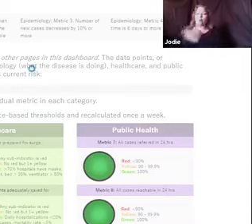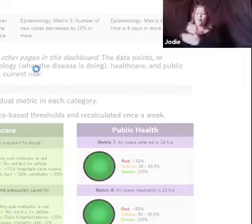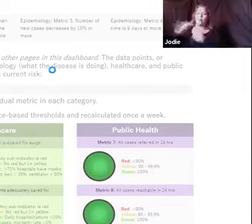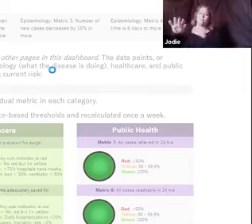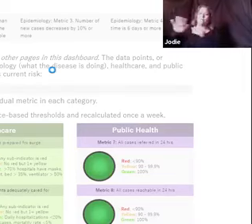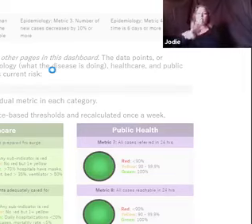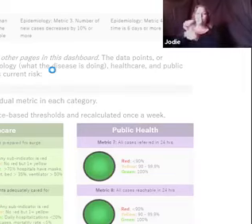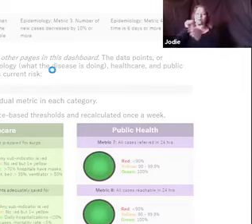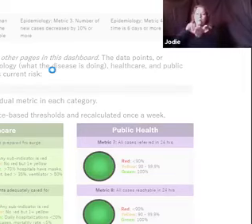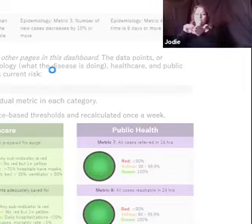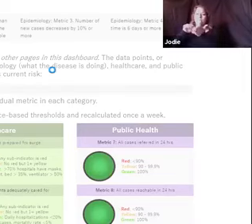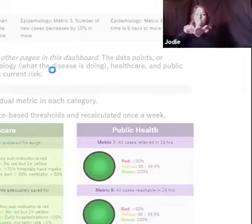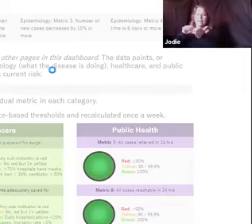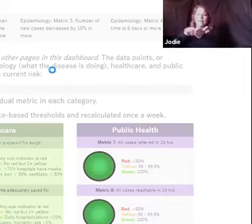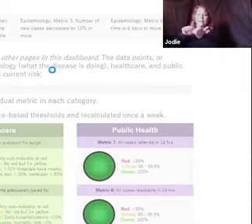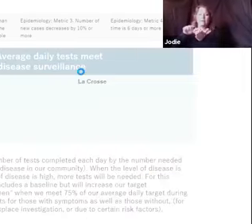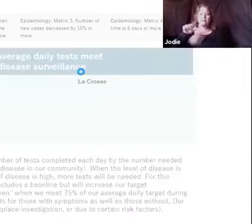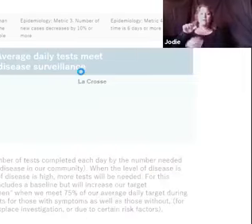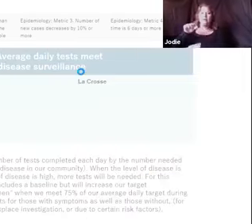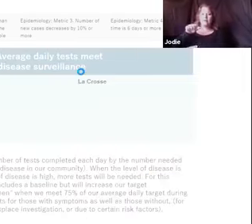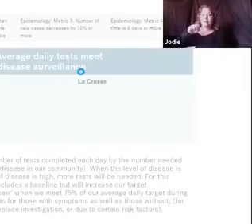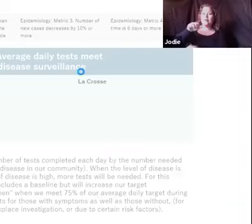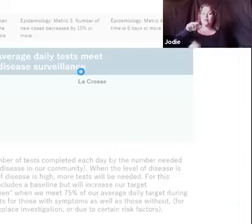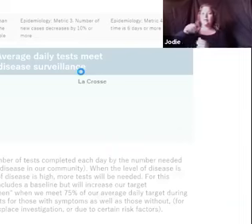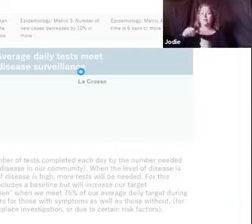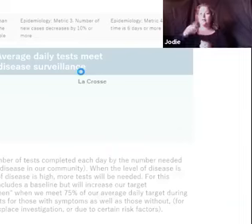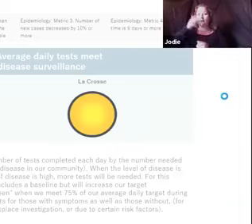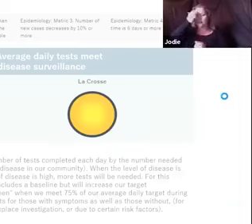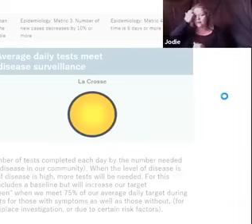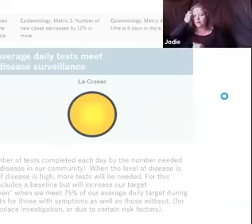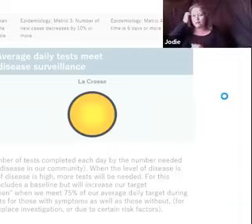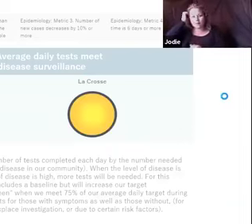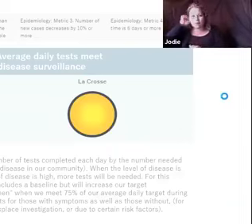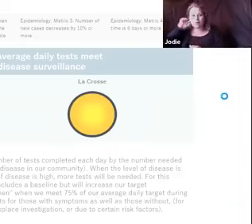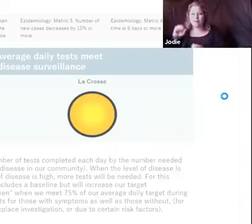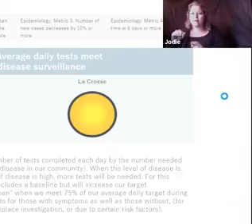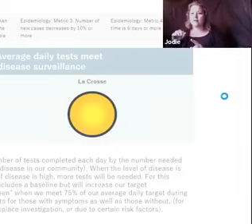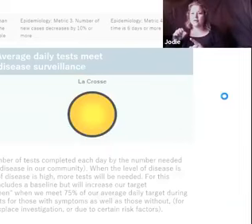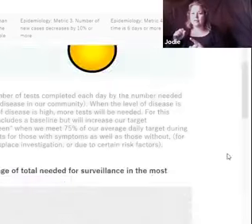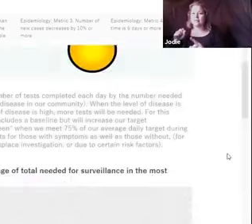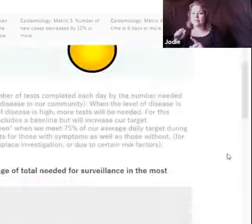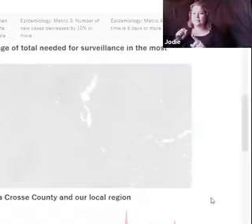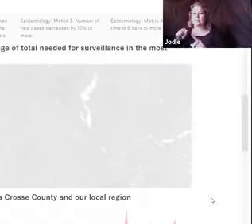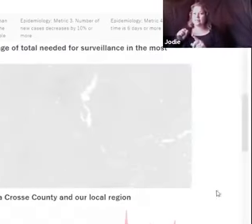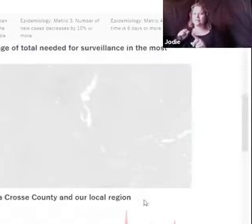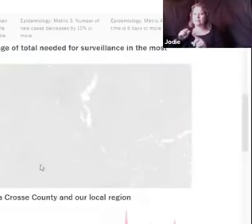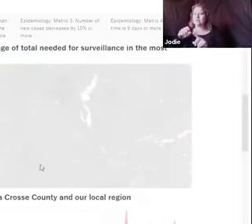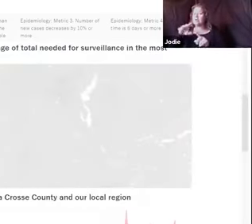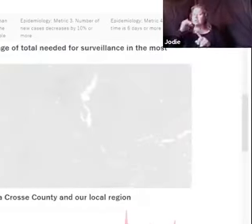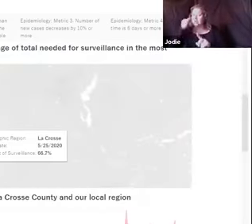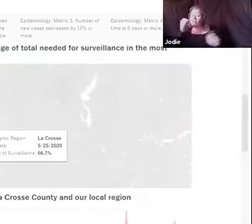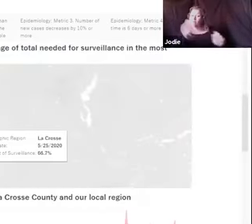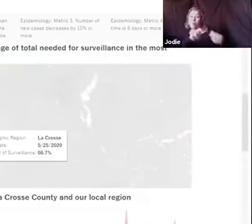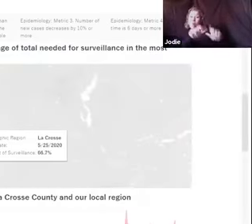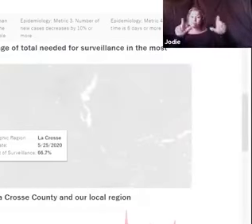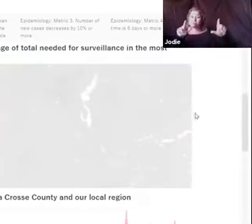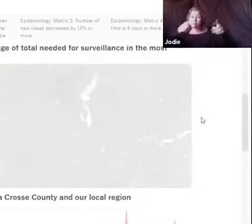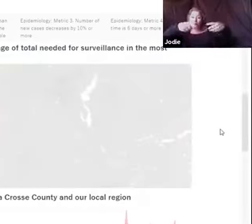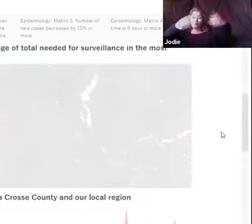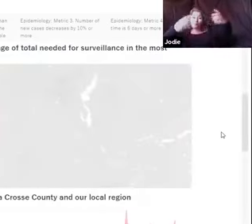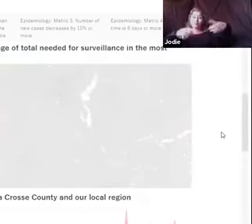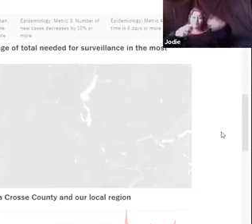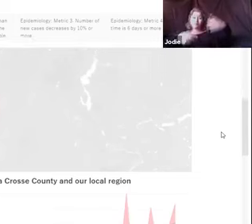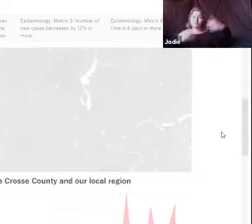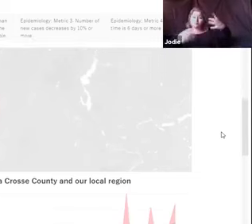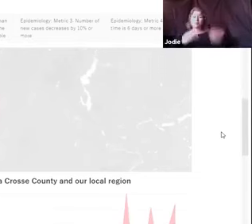lot of graphs and charts. So if you really looking at data, you'll be able to go in there to look at a map,